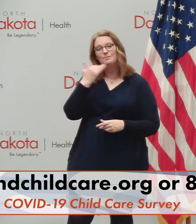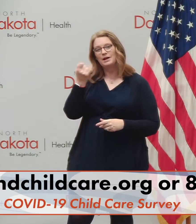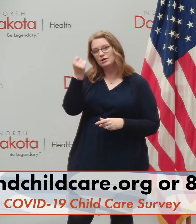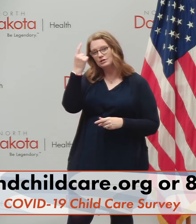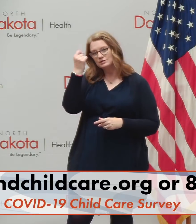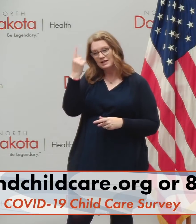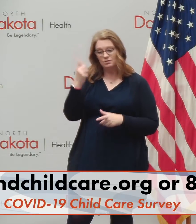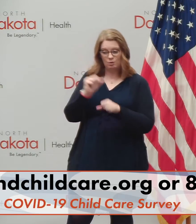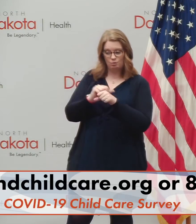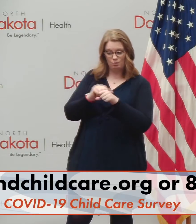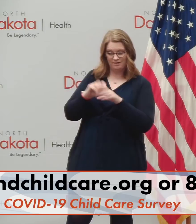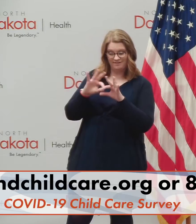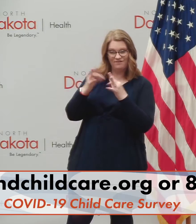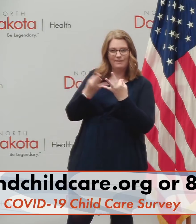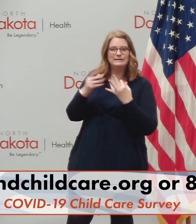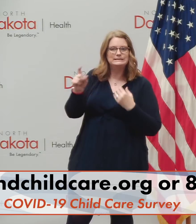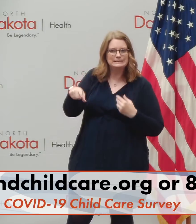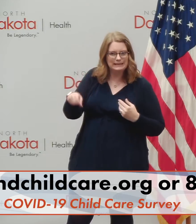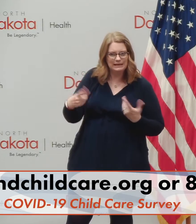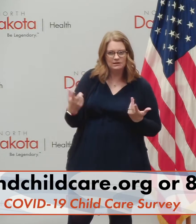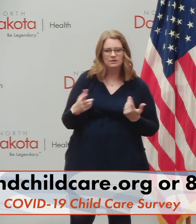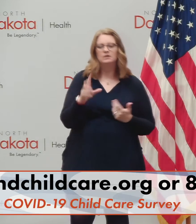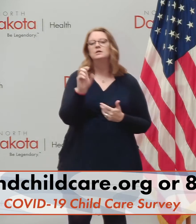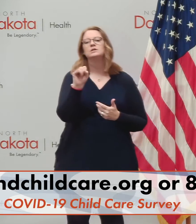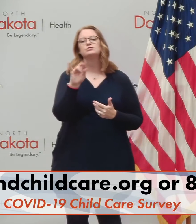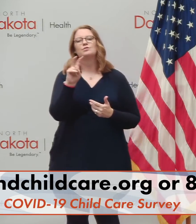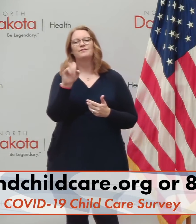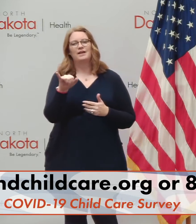working families may need going forward. The survey will